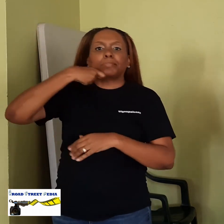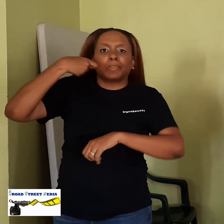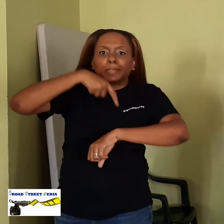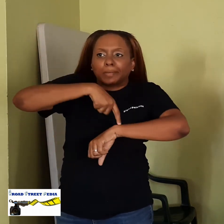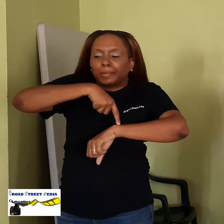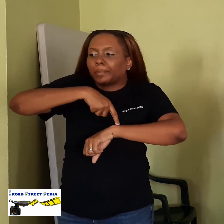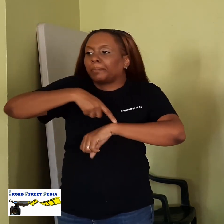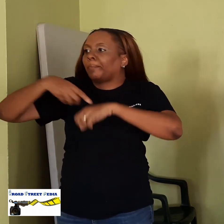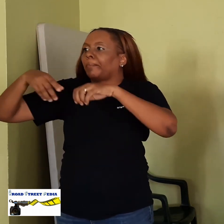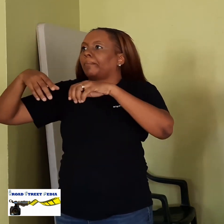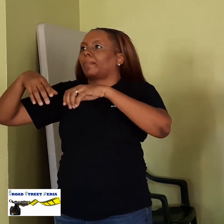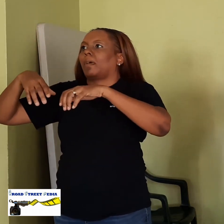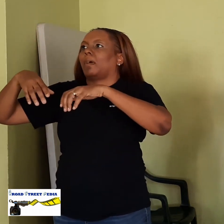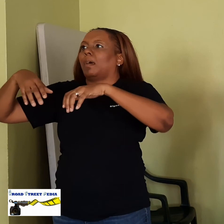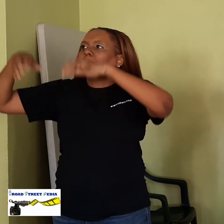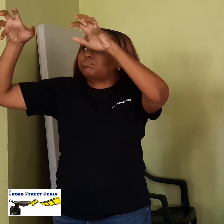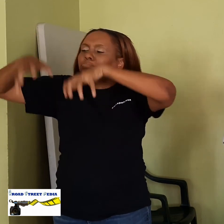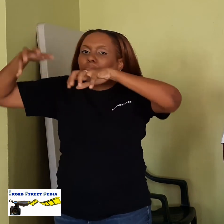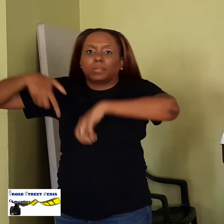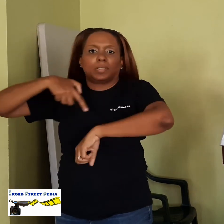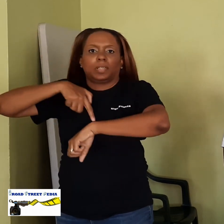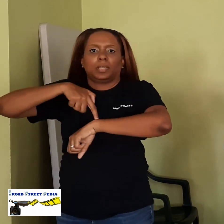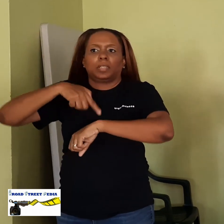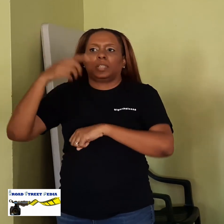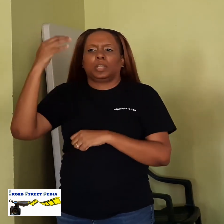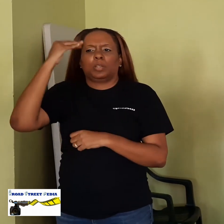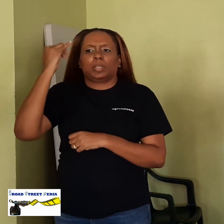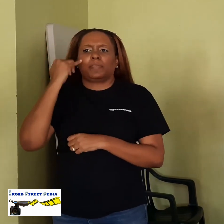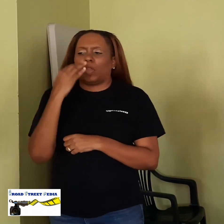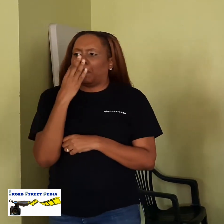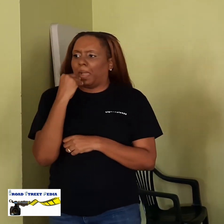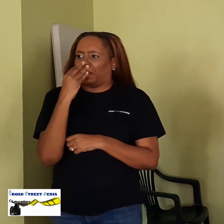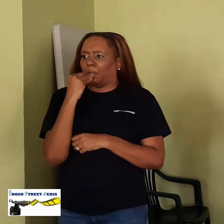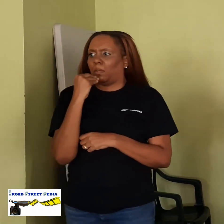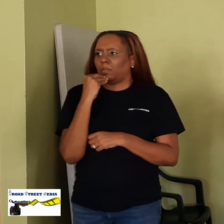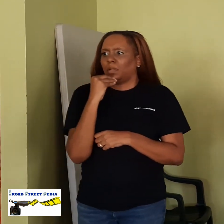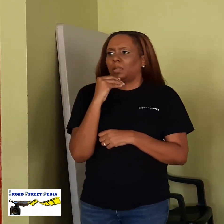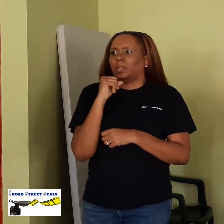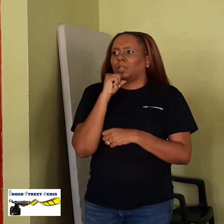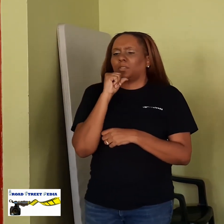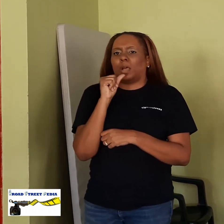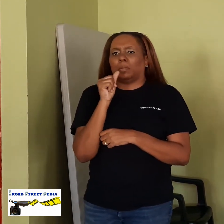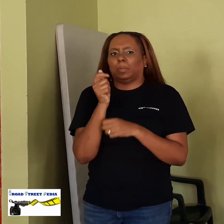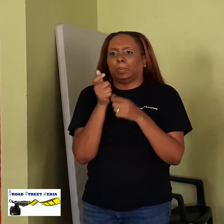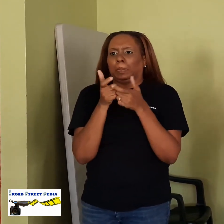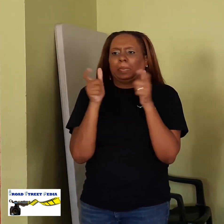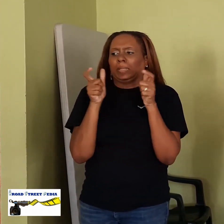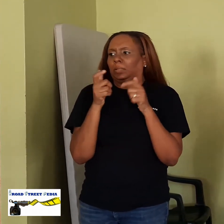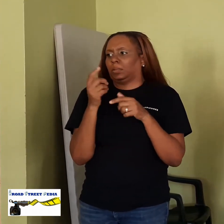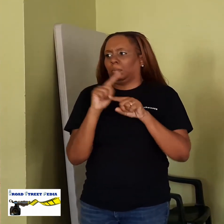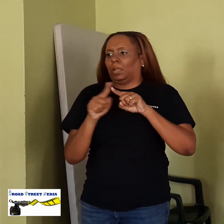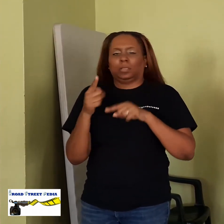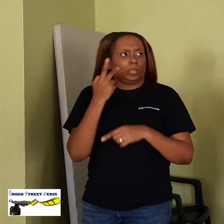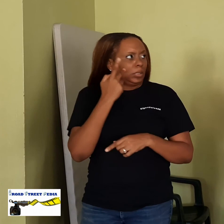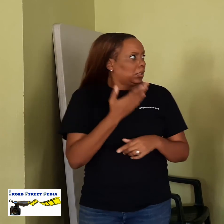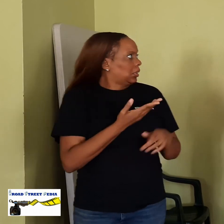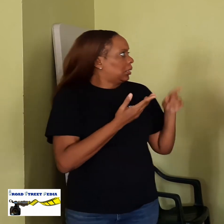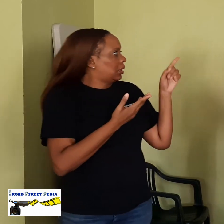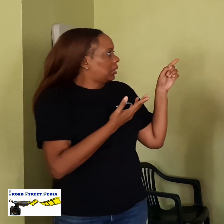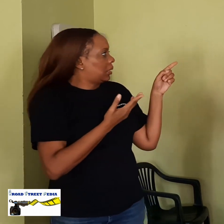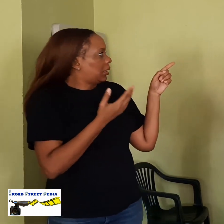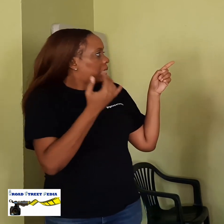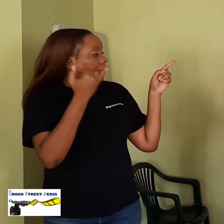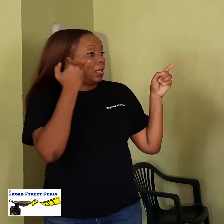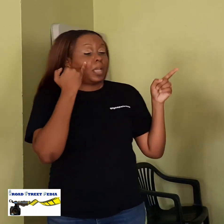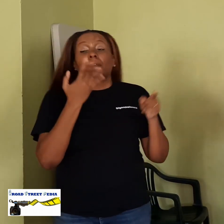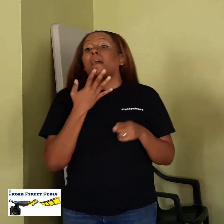size that your mango will grow. So you know that your mango is a medium-sized mango. Then you can bet that as long as it starts to turn